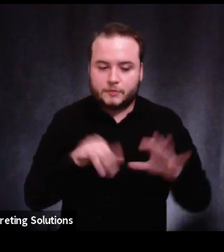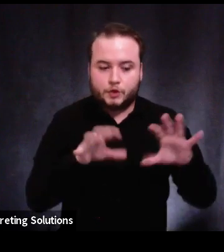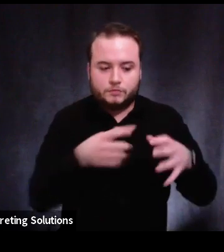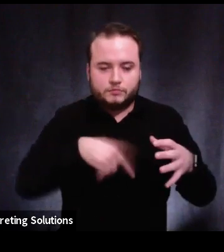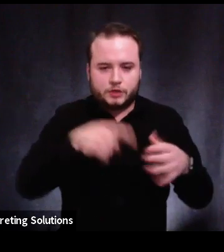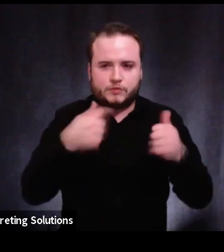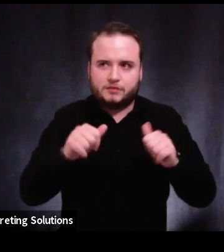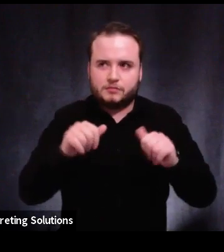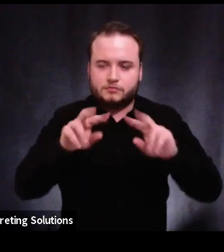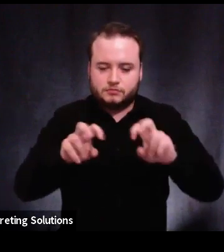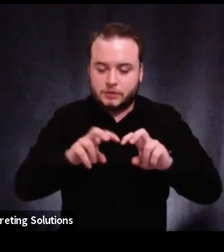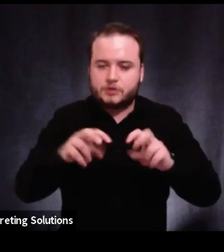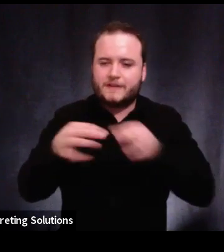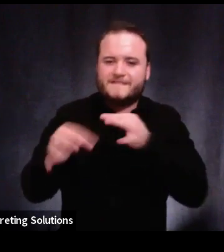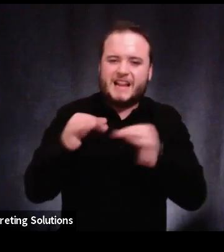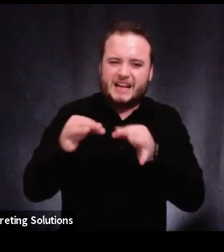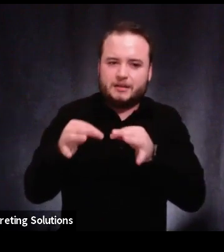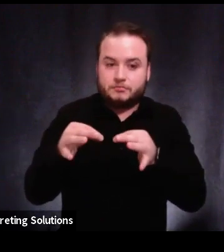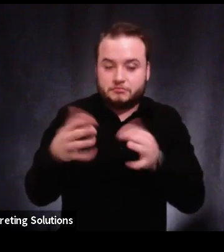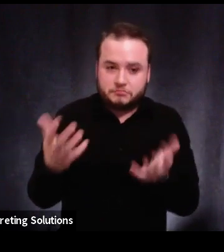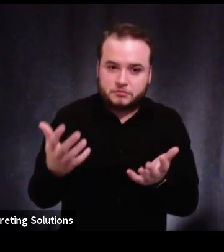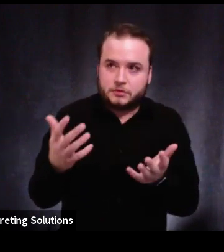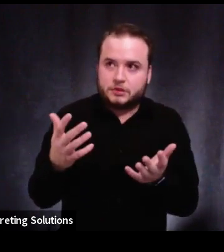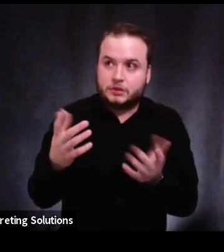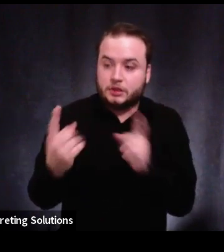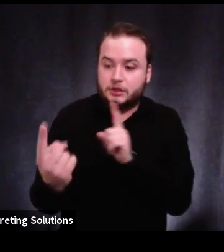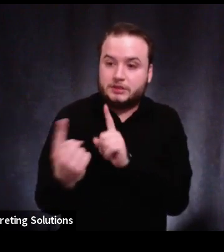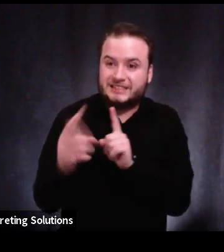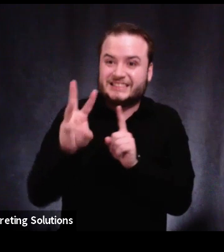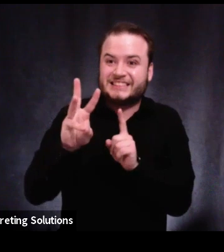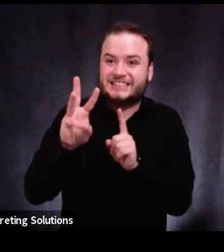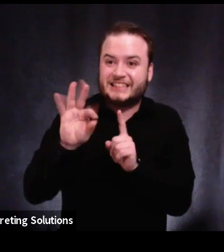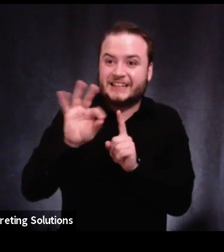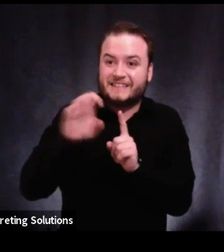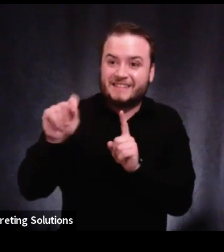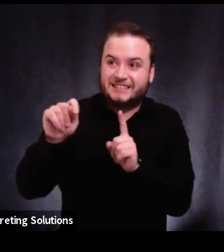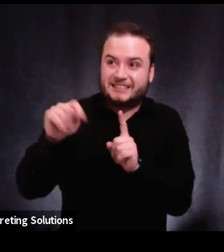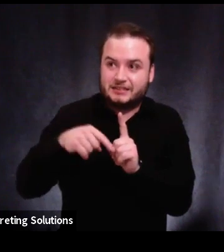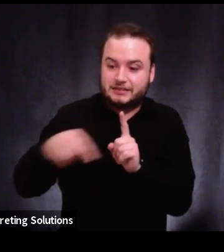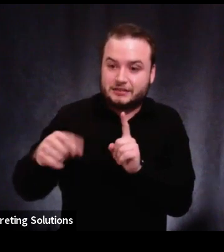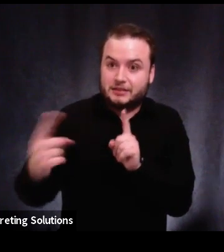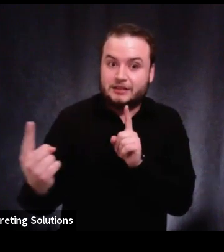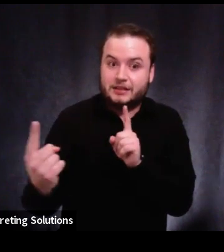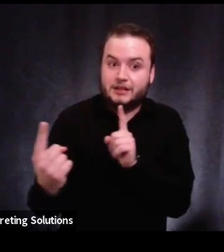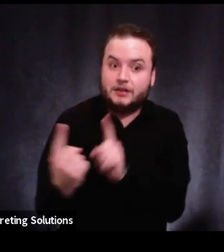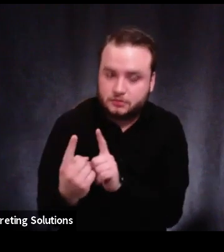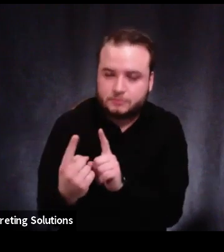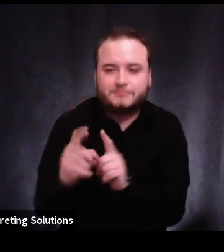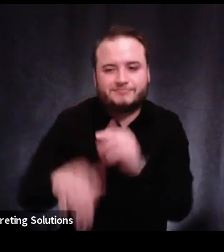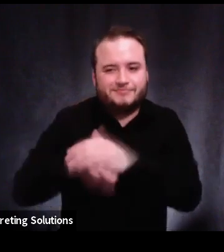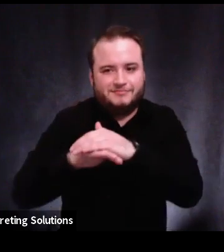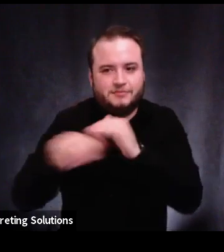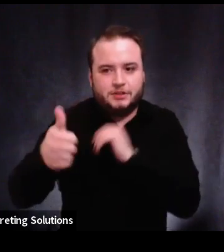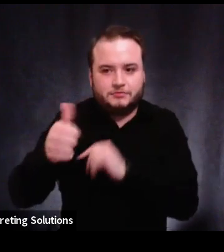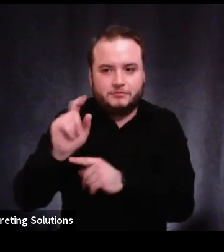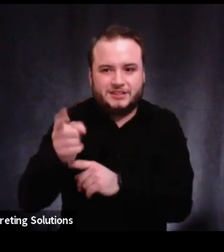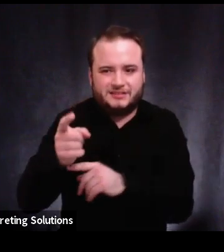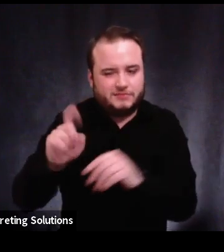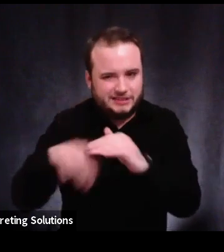more than 10 minutes at a time. So what kind of environments or what kind of practices would lend